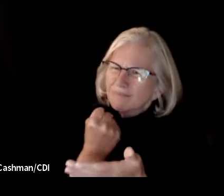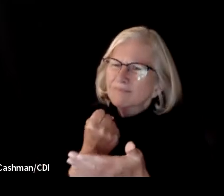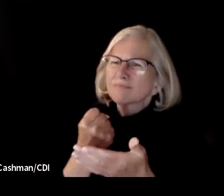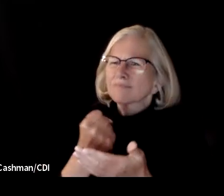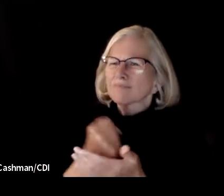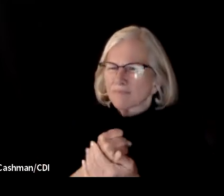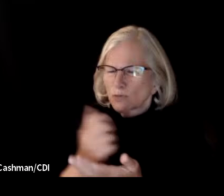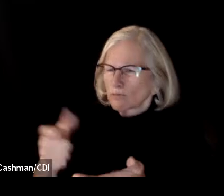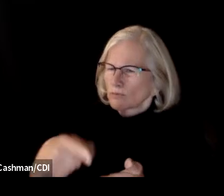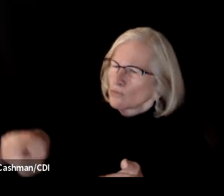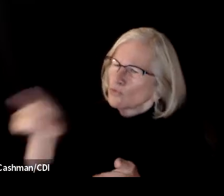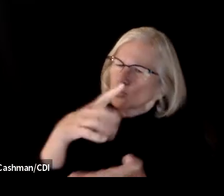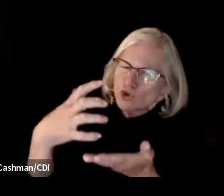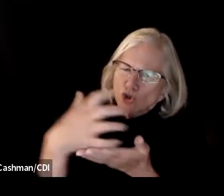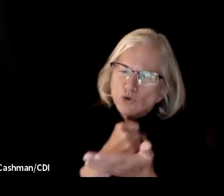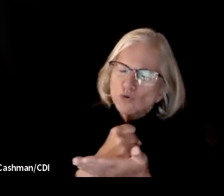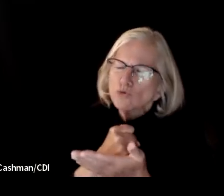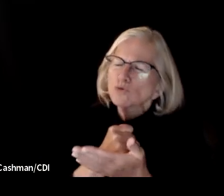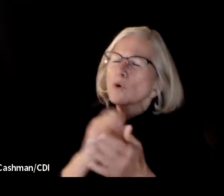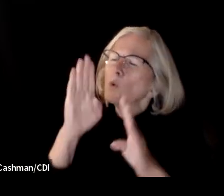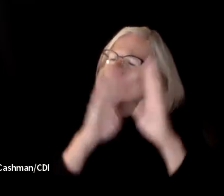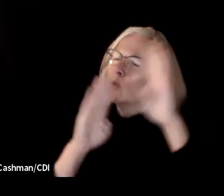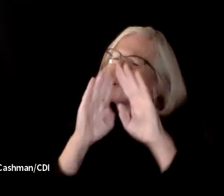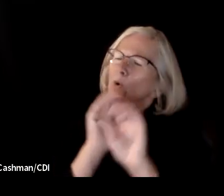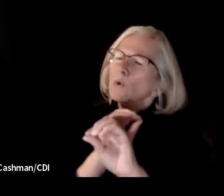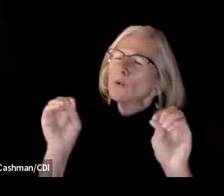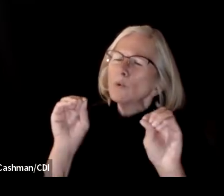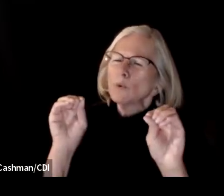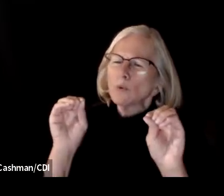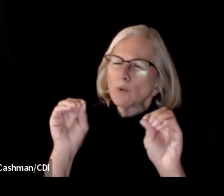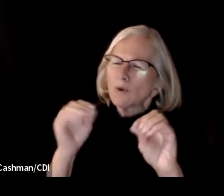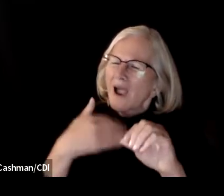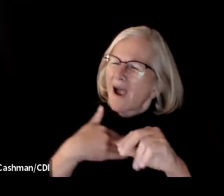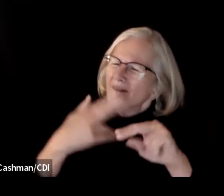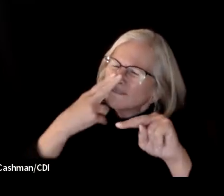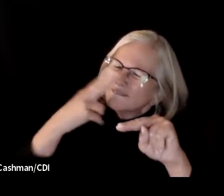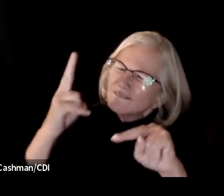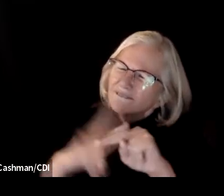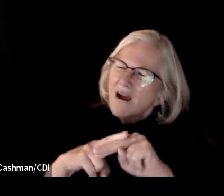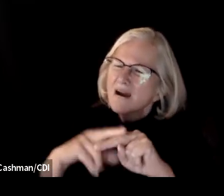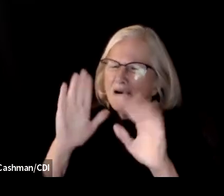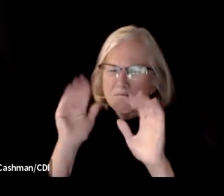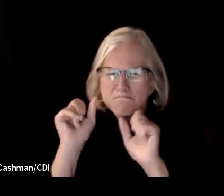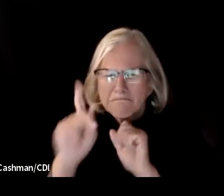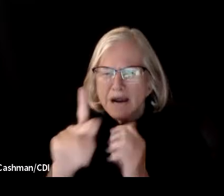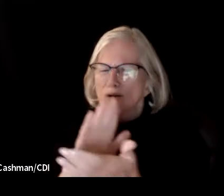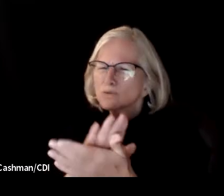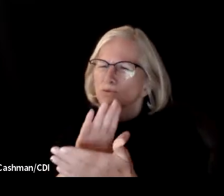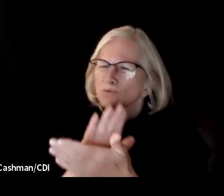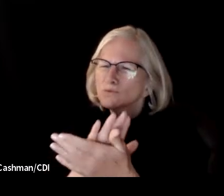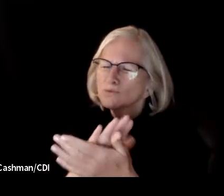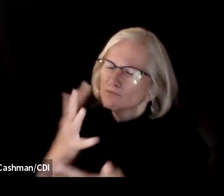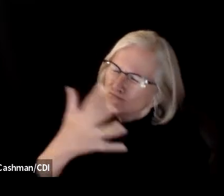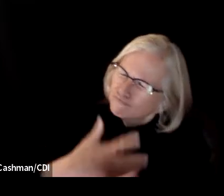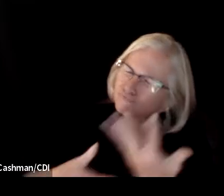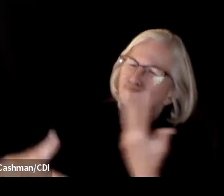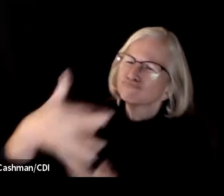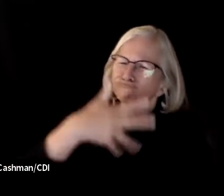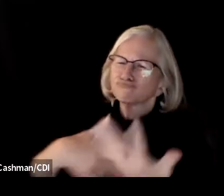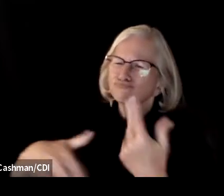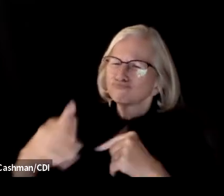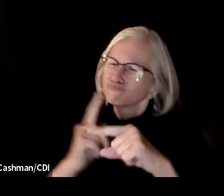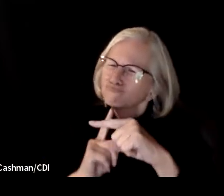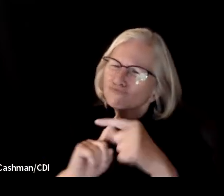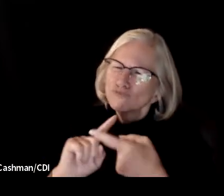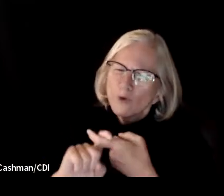classroom, including participating in sports and doing activities with friends. And taking easy preventive measures like getting vaccinated will